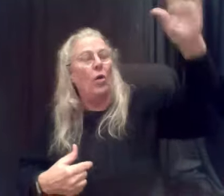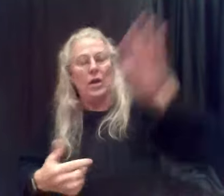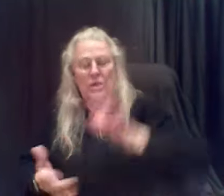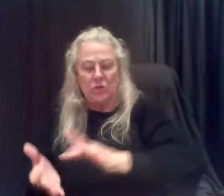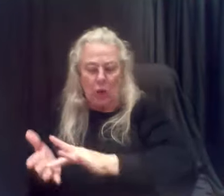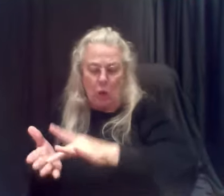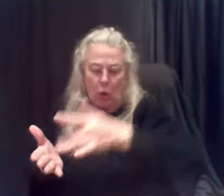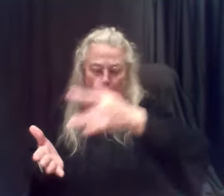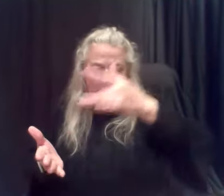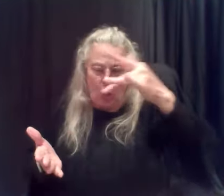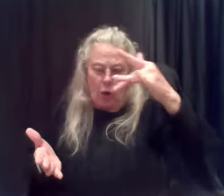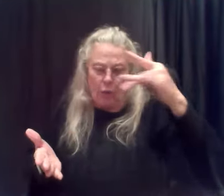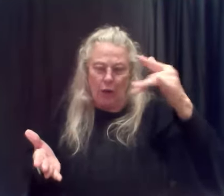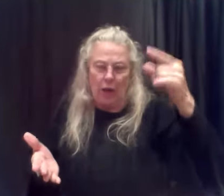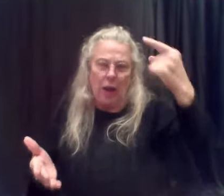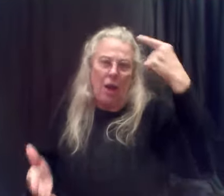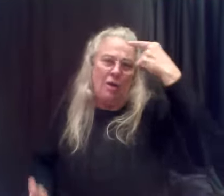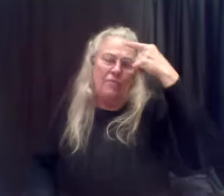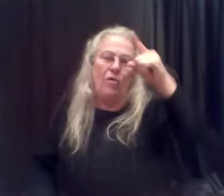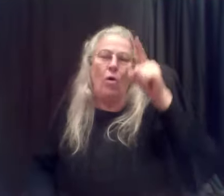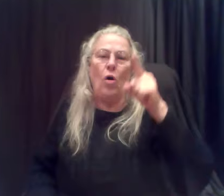his glory,